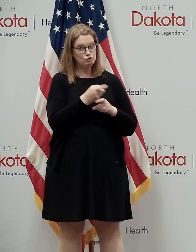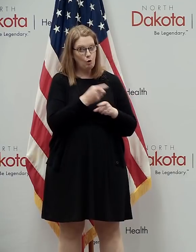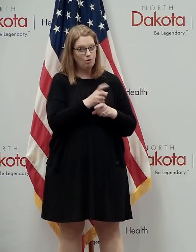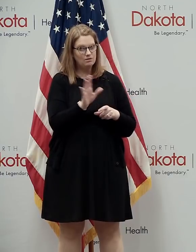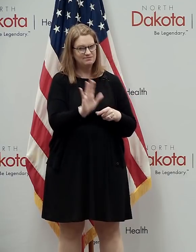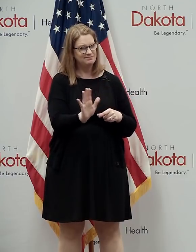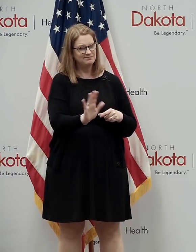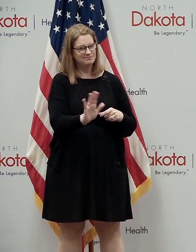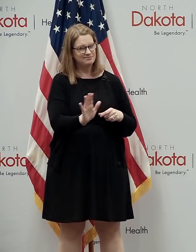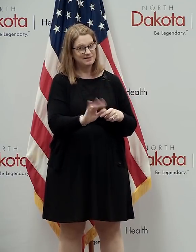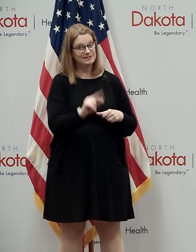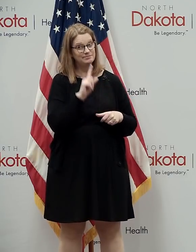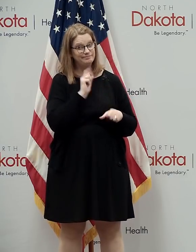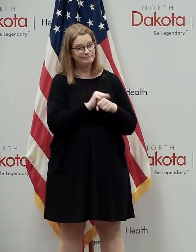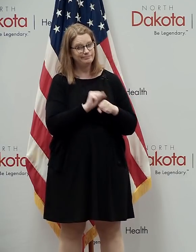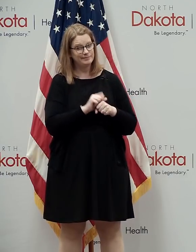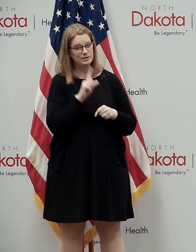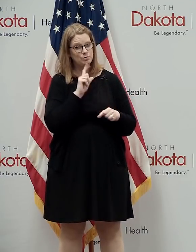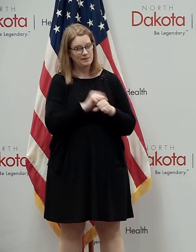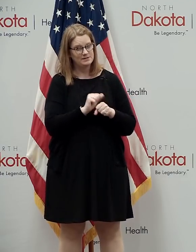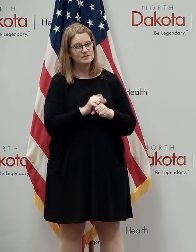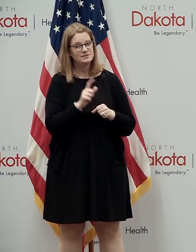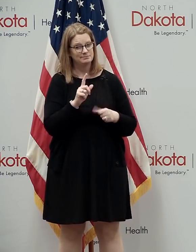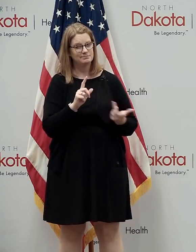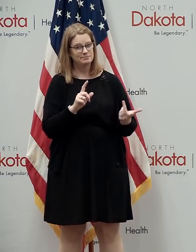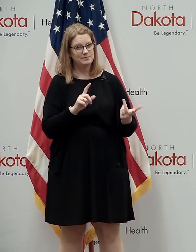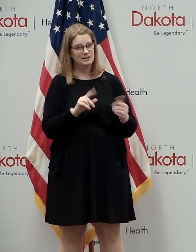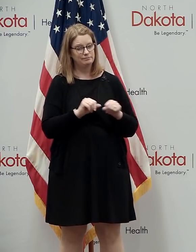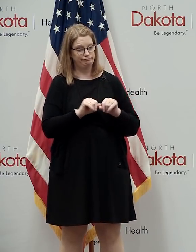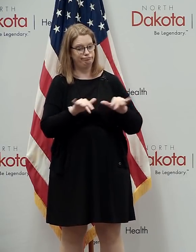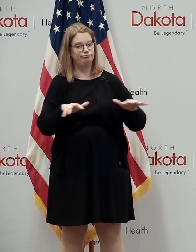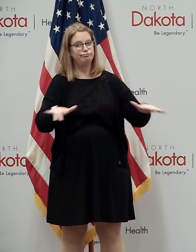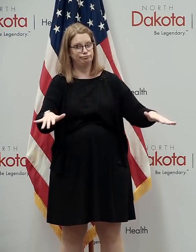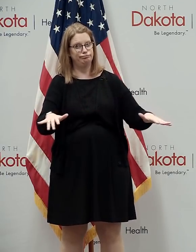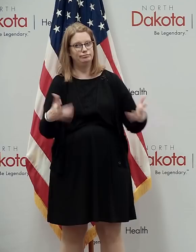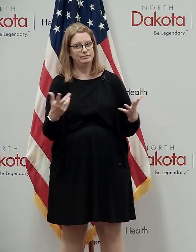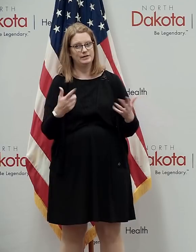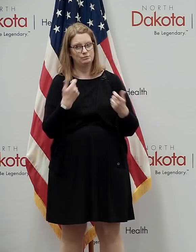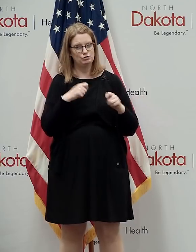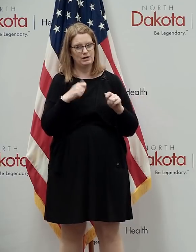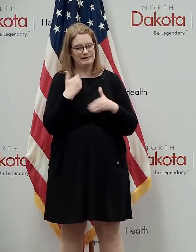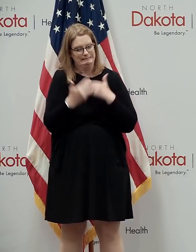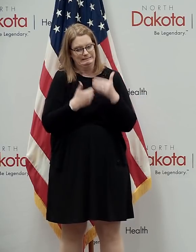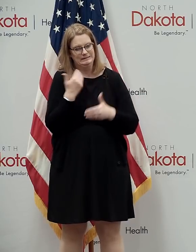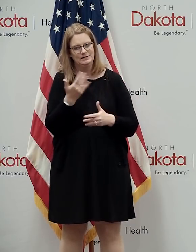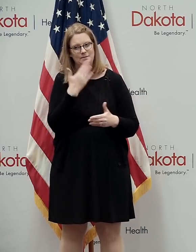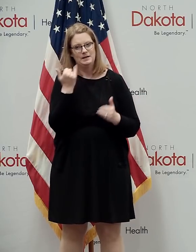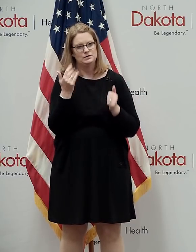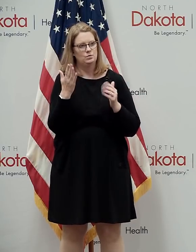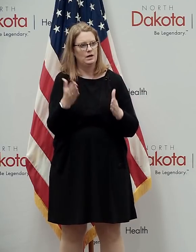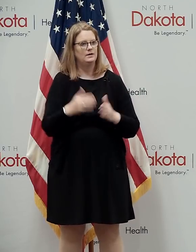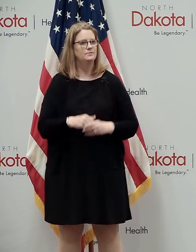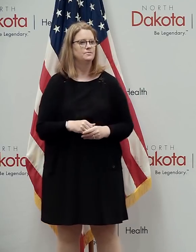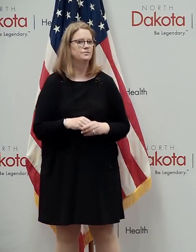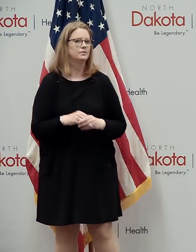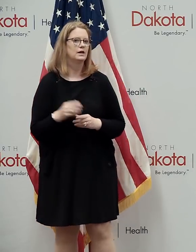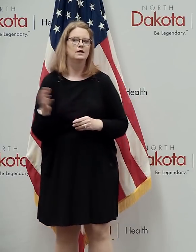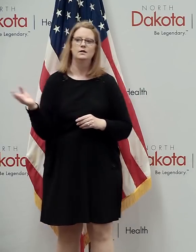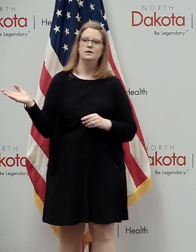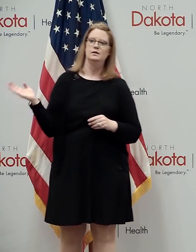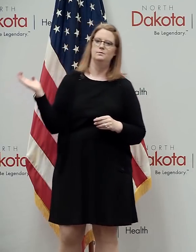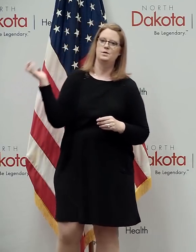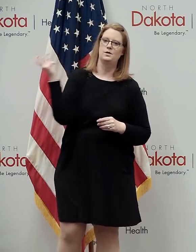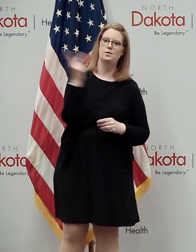pandemic, and we're going to continue here to navigate our way through it in the best possible way. I'm going to work my way